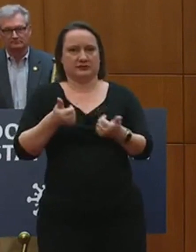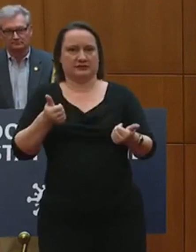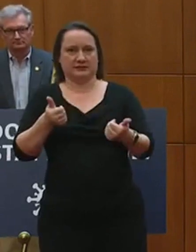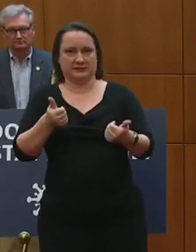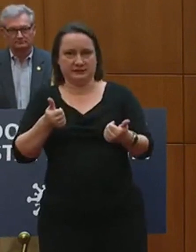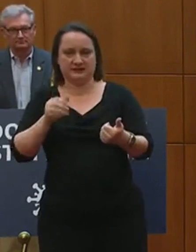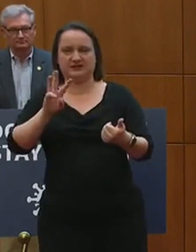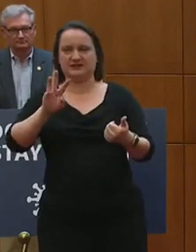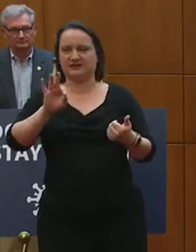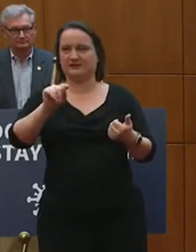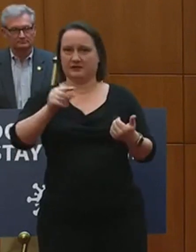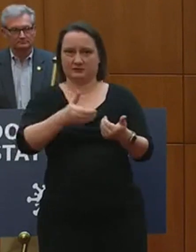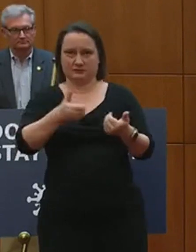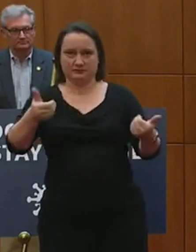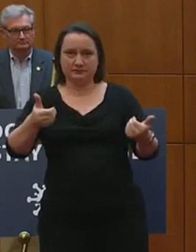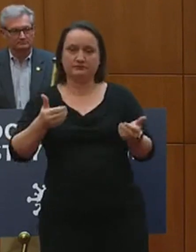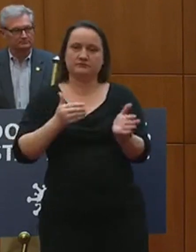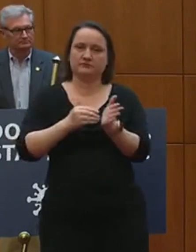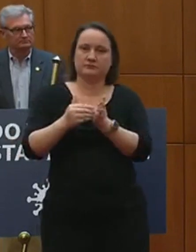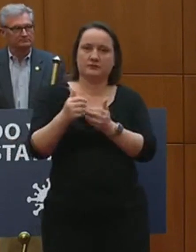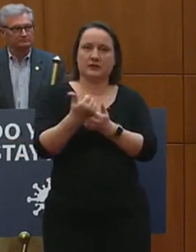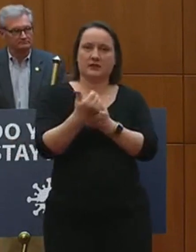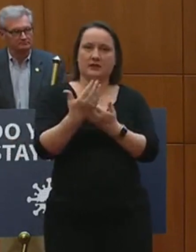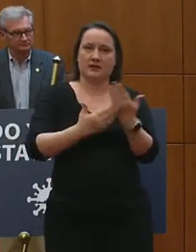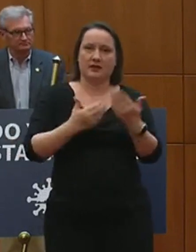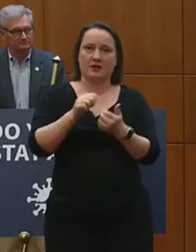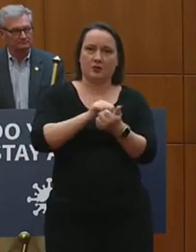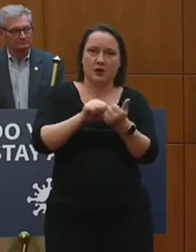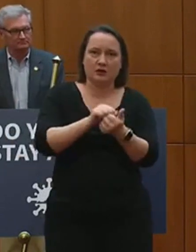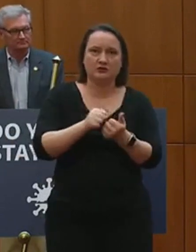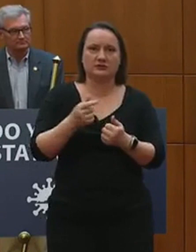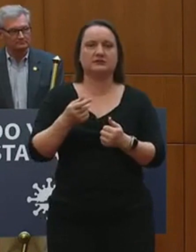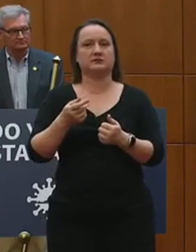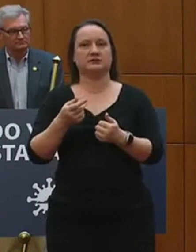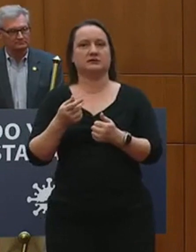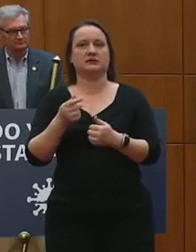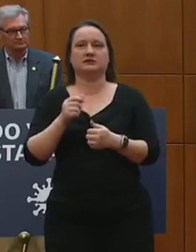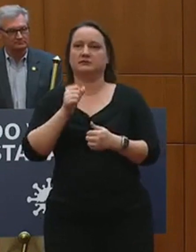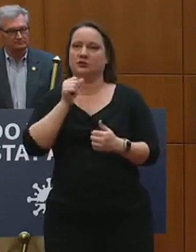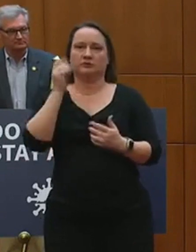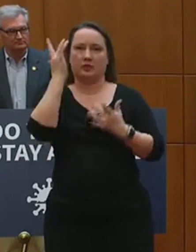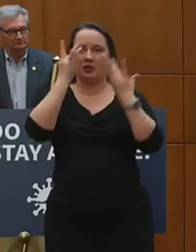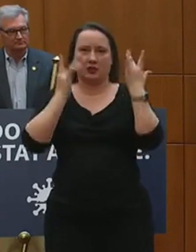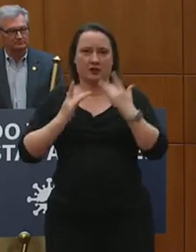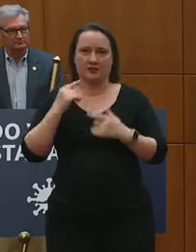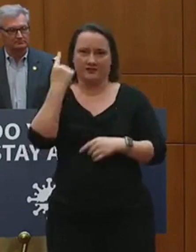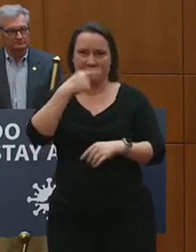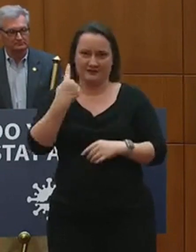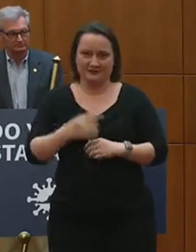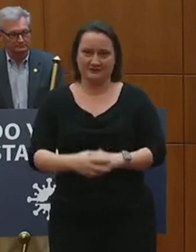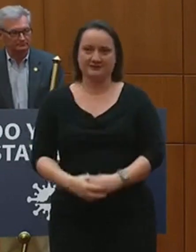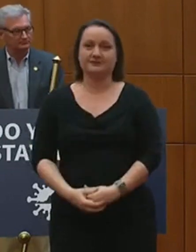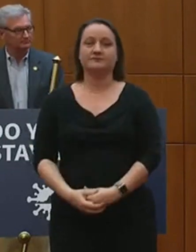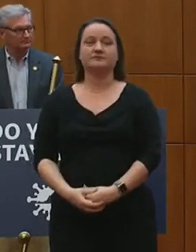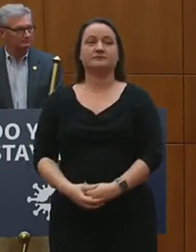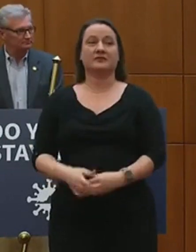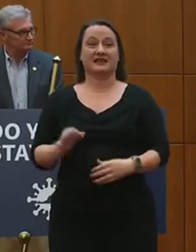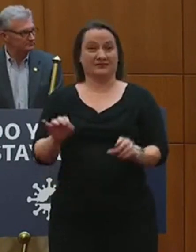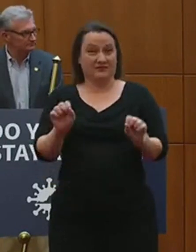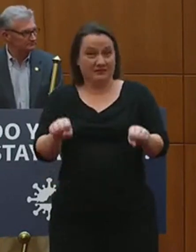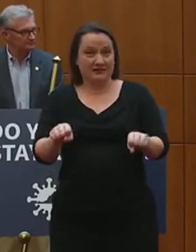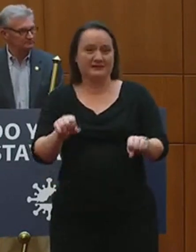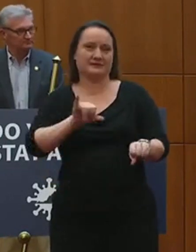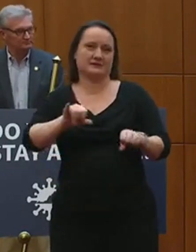feet, and frequent hand washing, and try to keep your hands away from your face. And again, if at all possible, stay